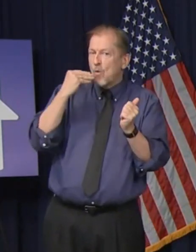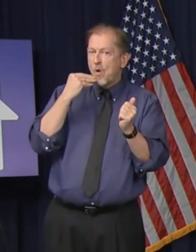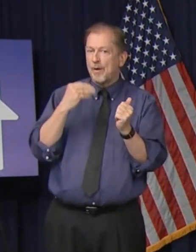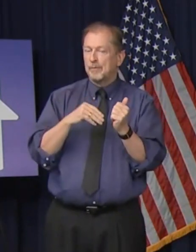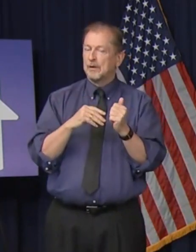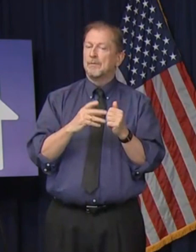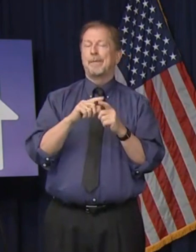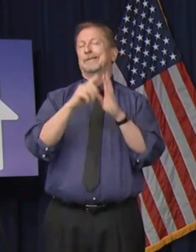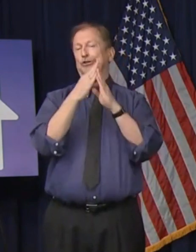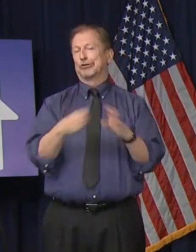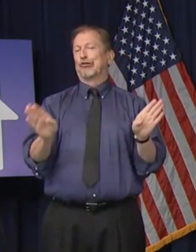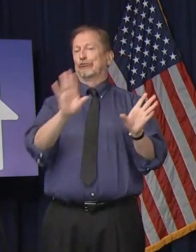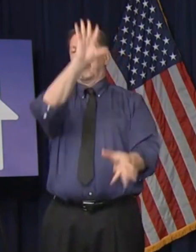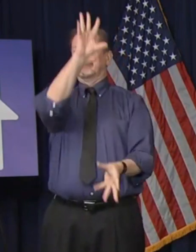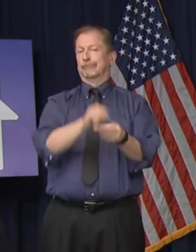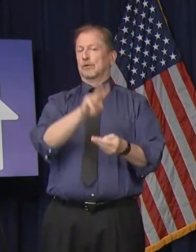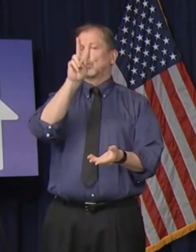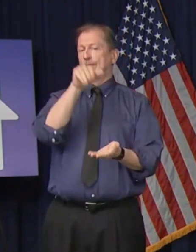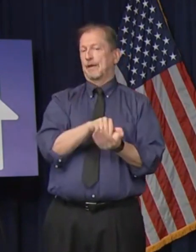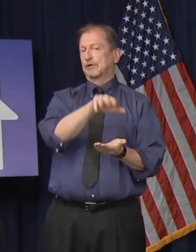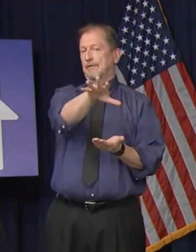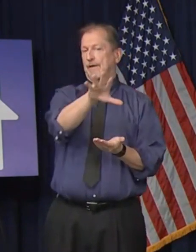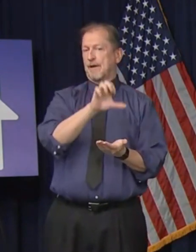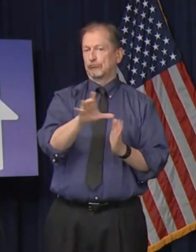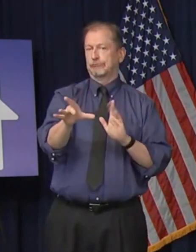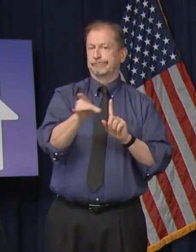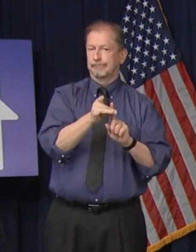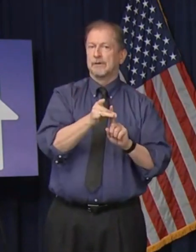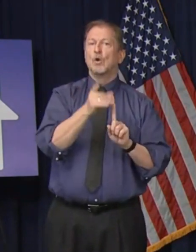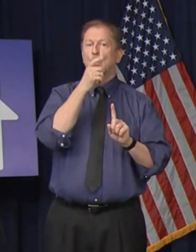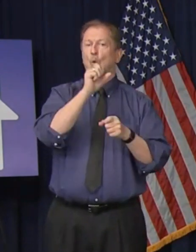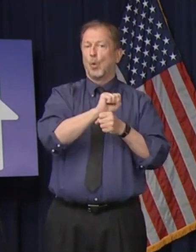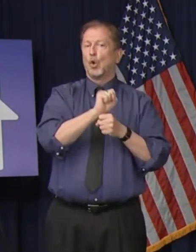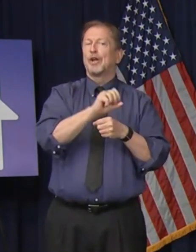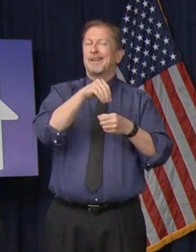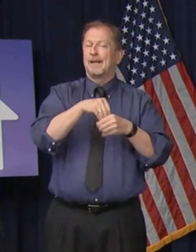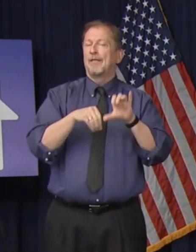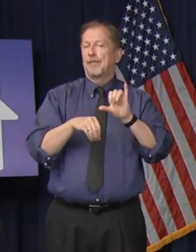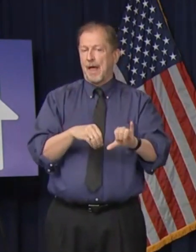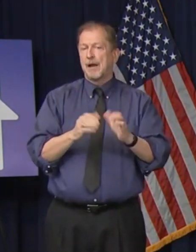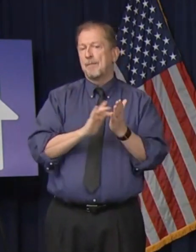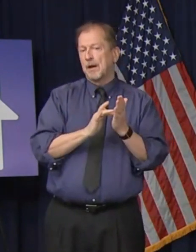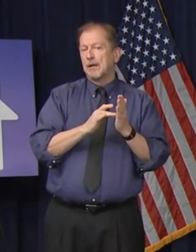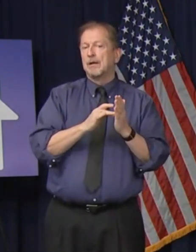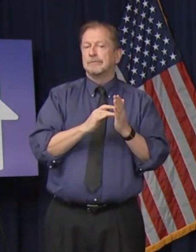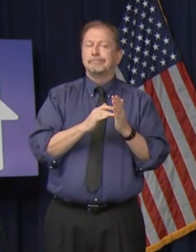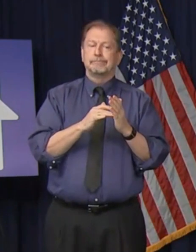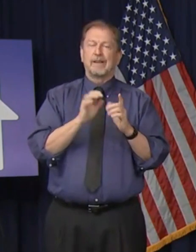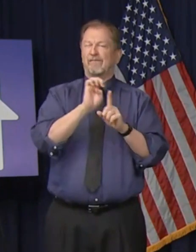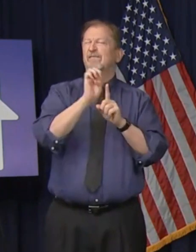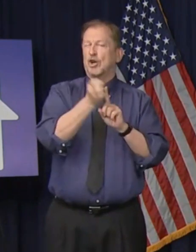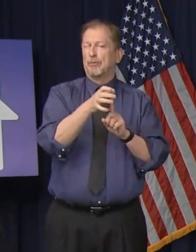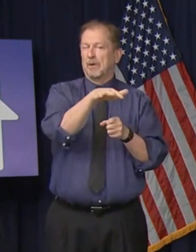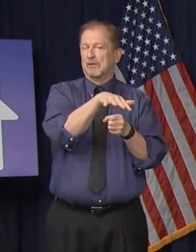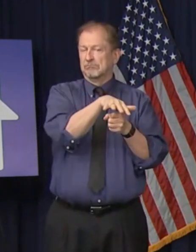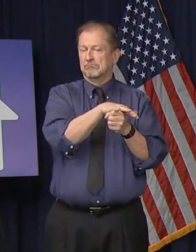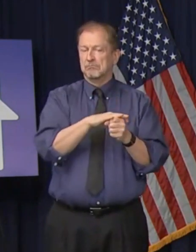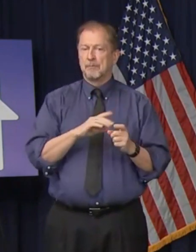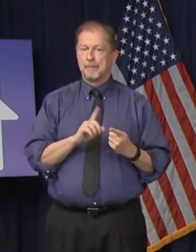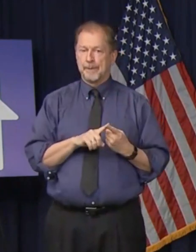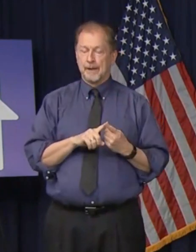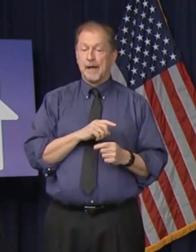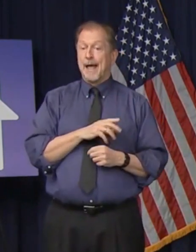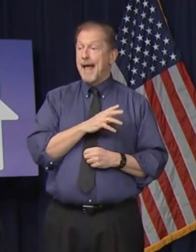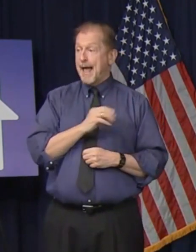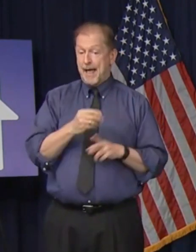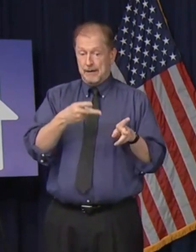more specifics, but I know over 2,500 healthcare workers, and we think that we know of potentially 8